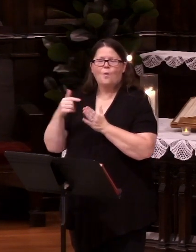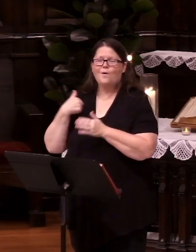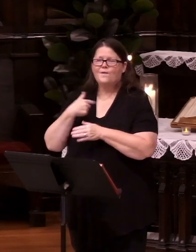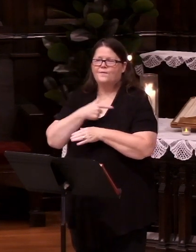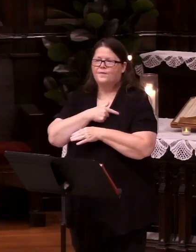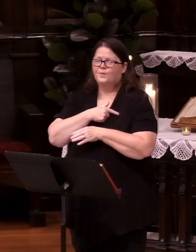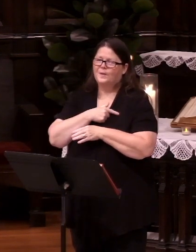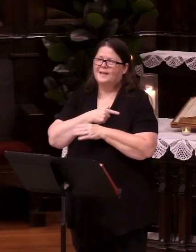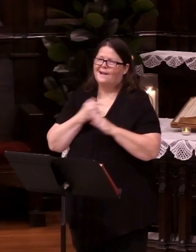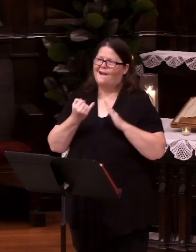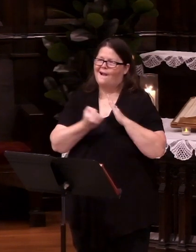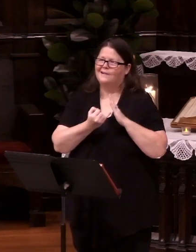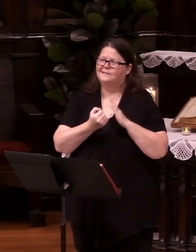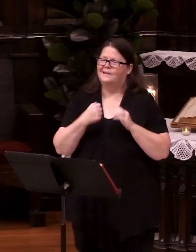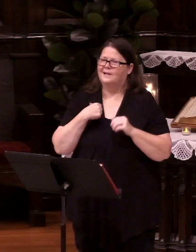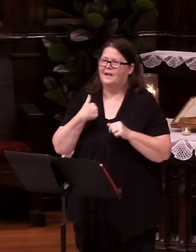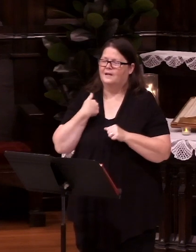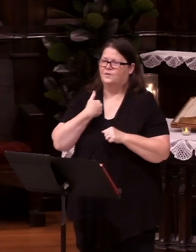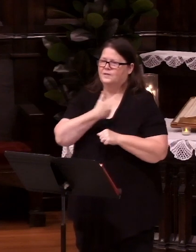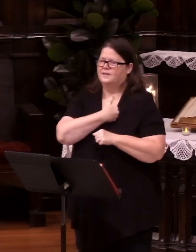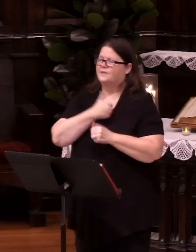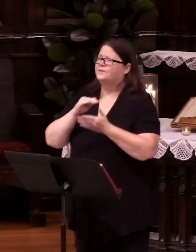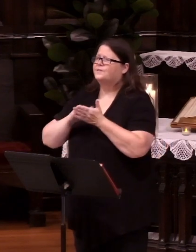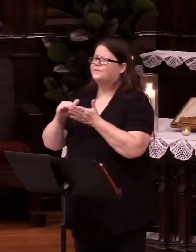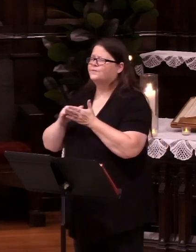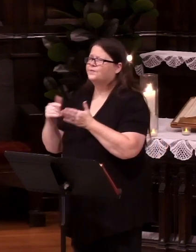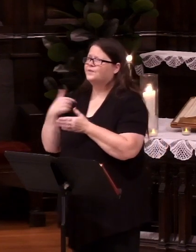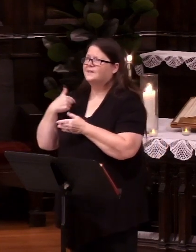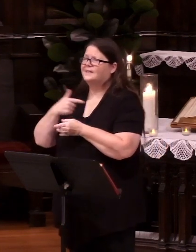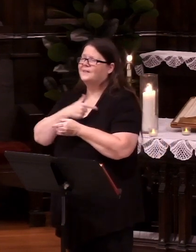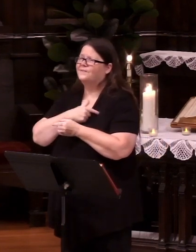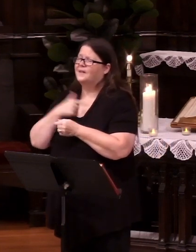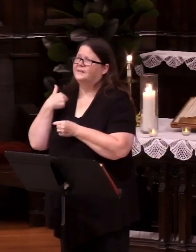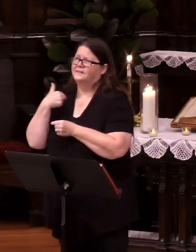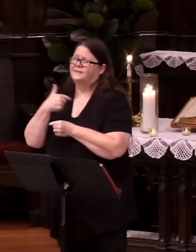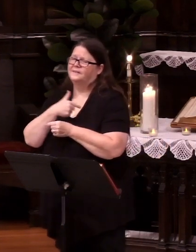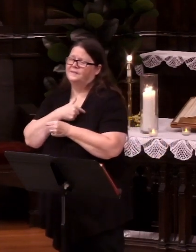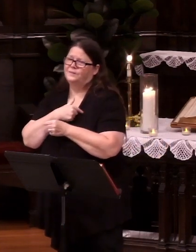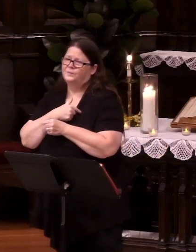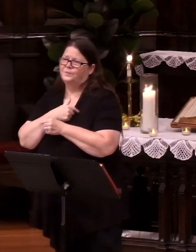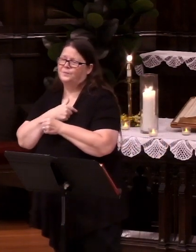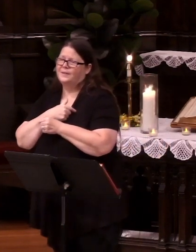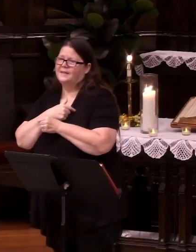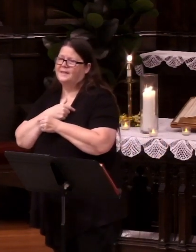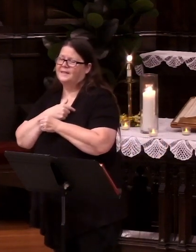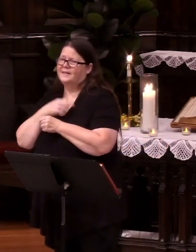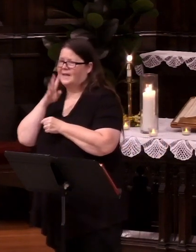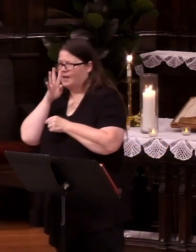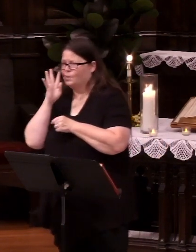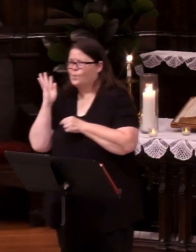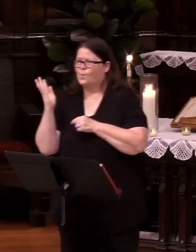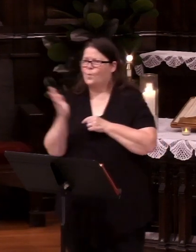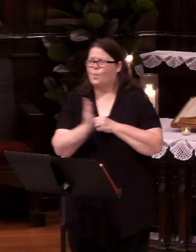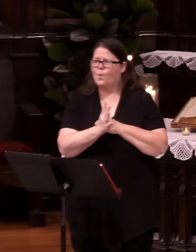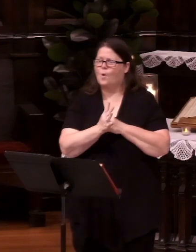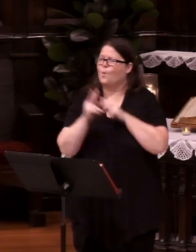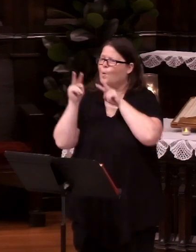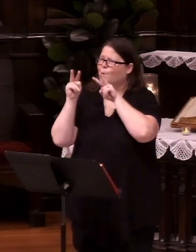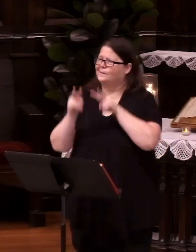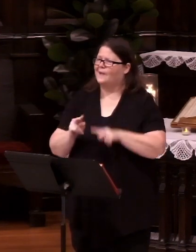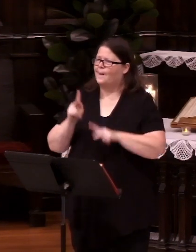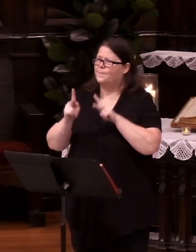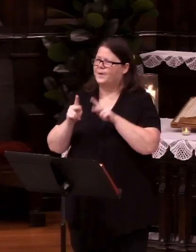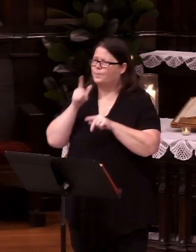others. Forgive us for the times we have turned our backs on those who are different. God,